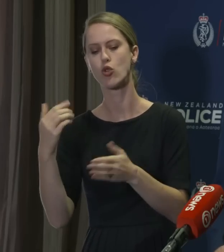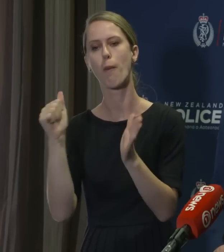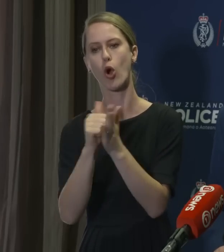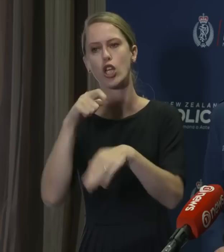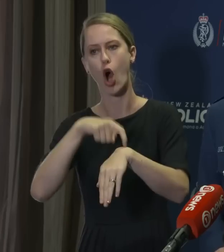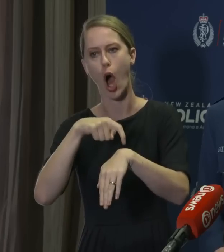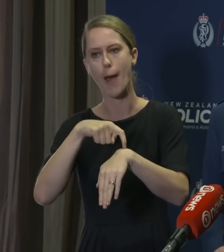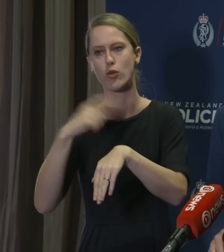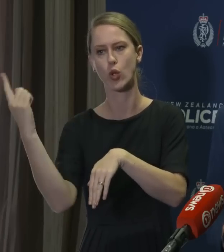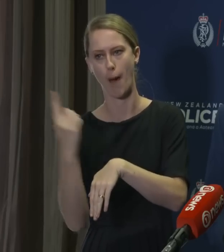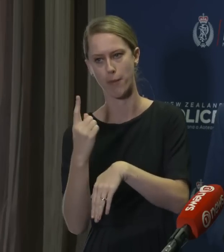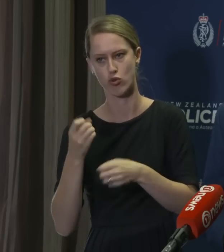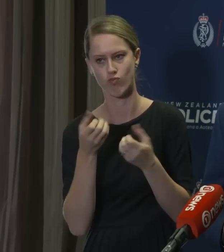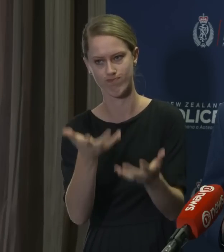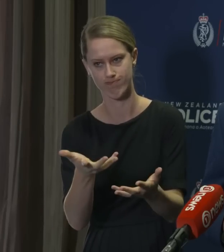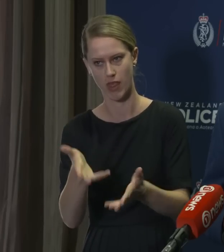appointment.